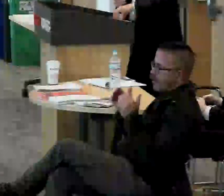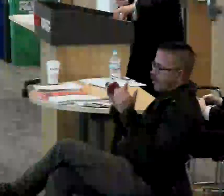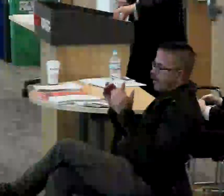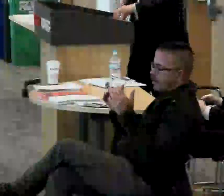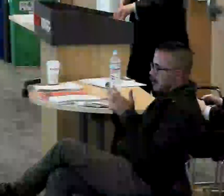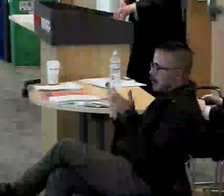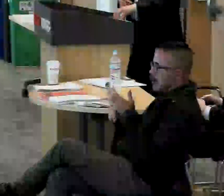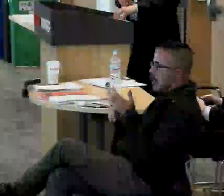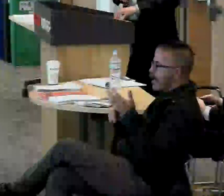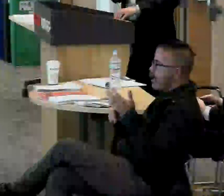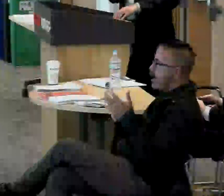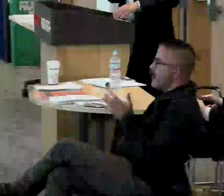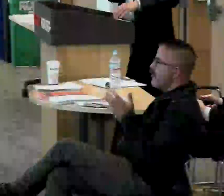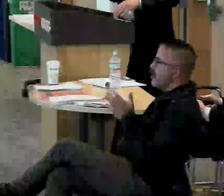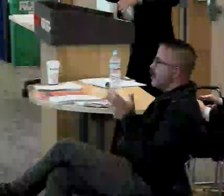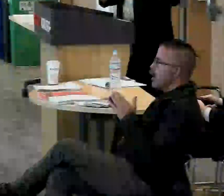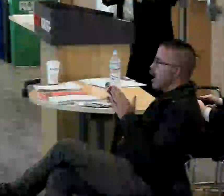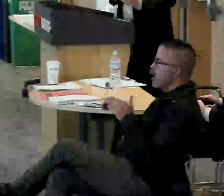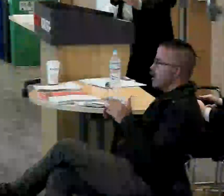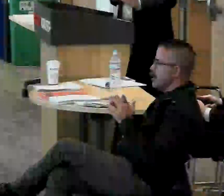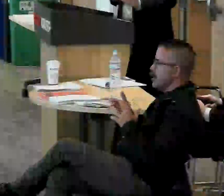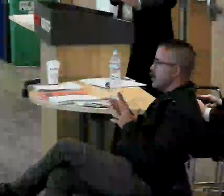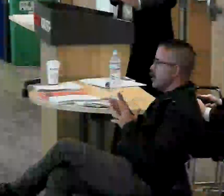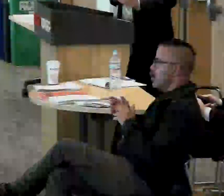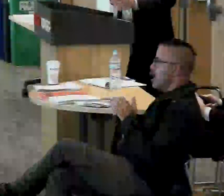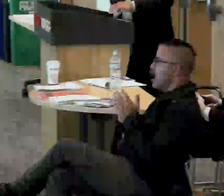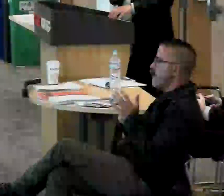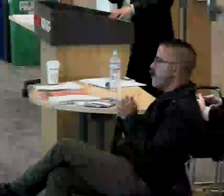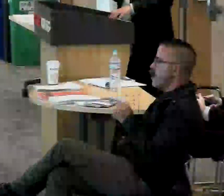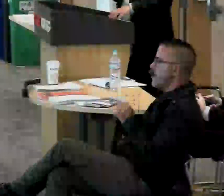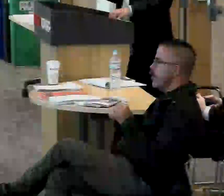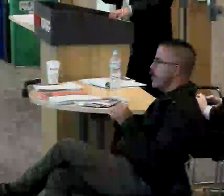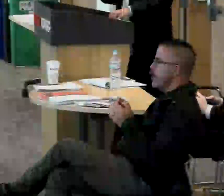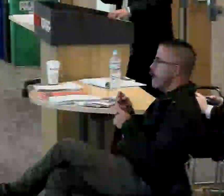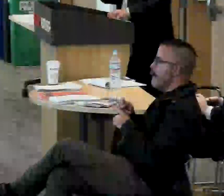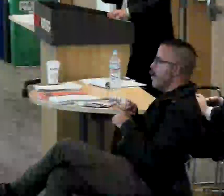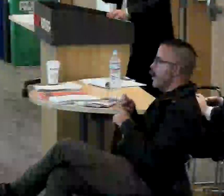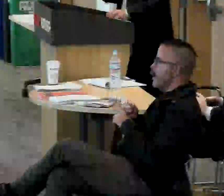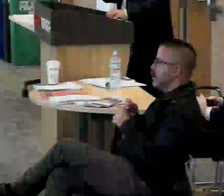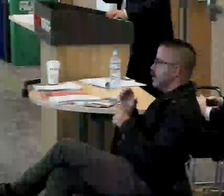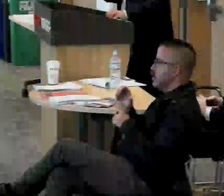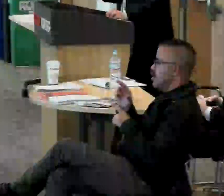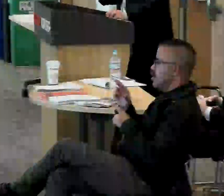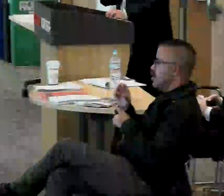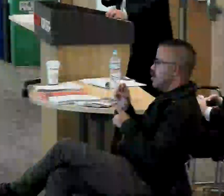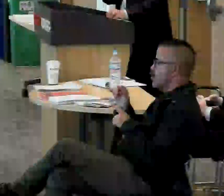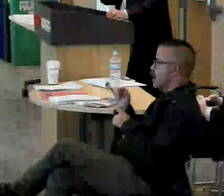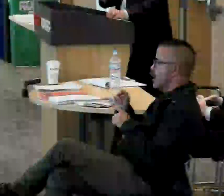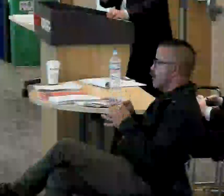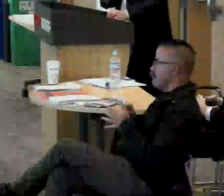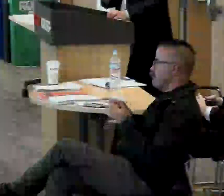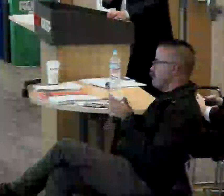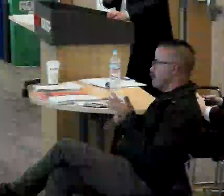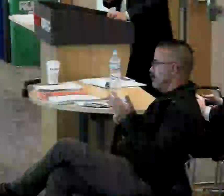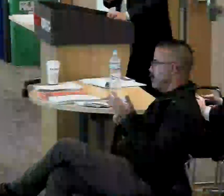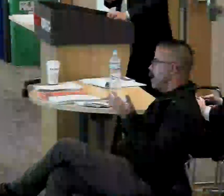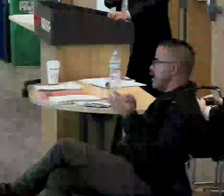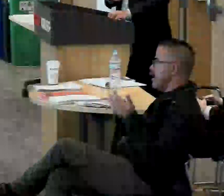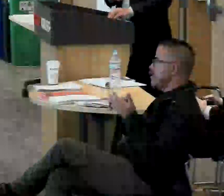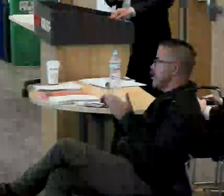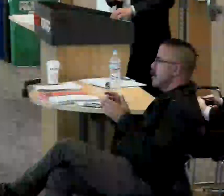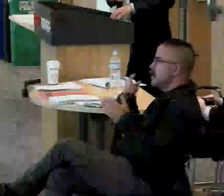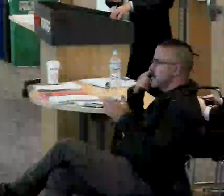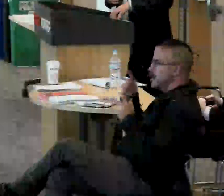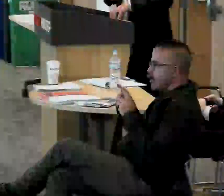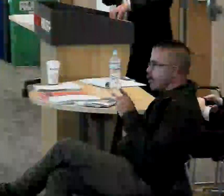So we really see the different array of engagement points for individuals and consumers as